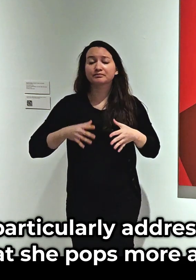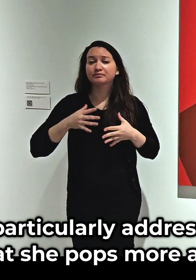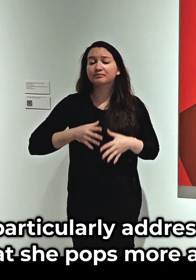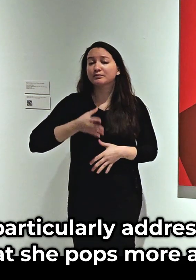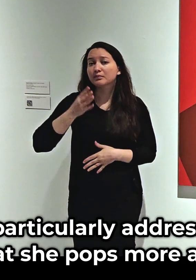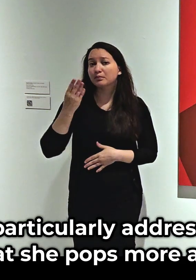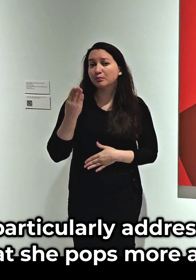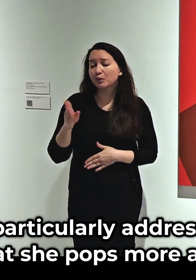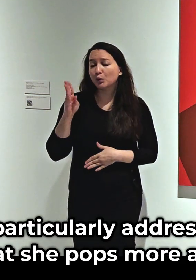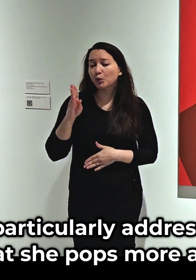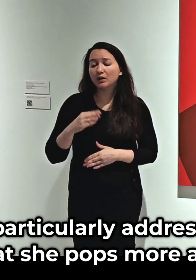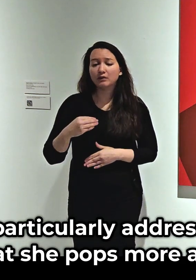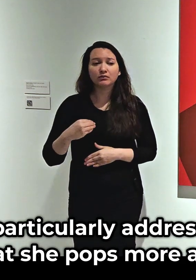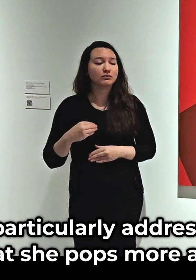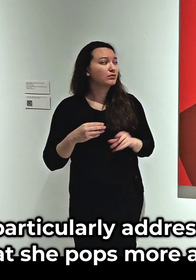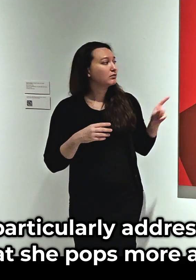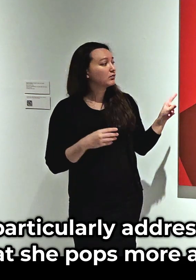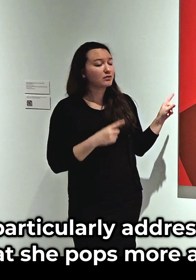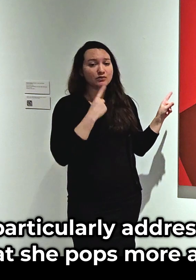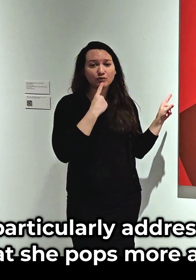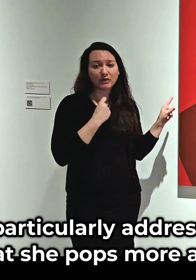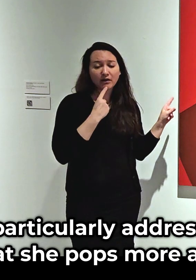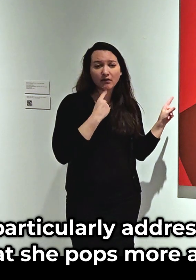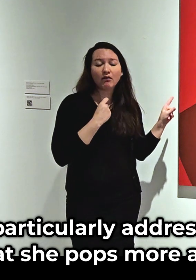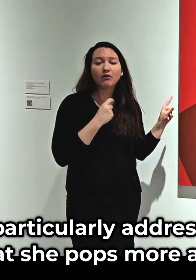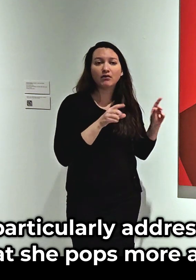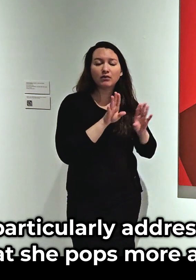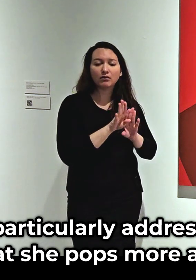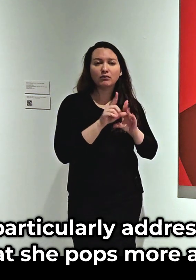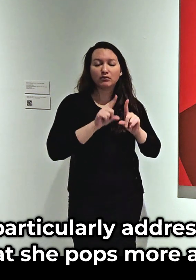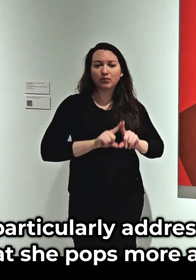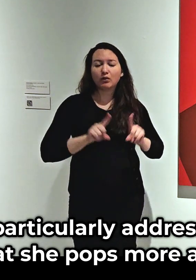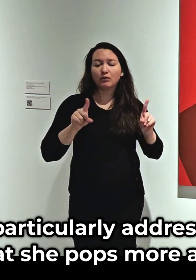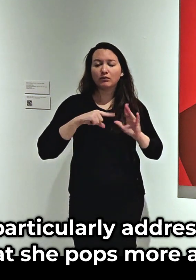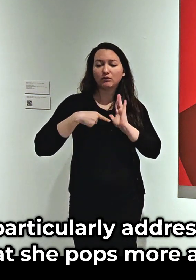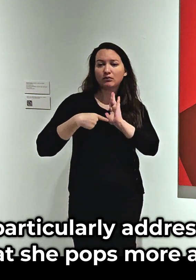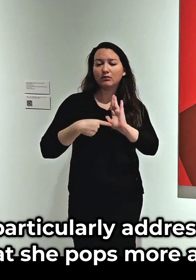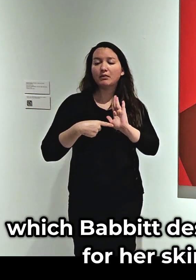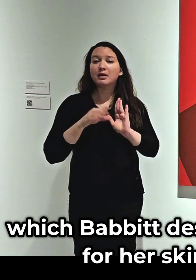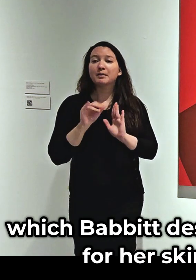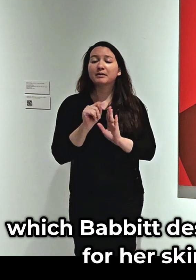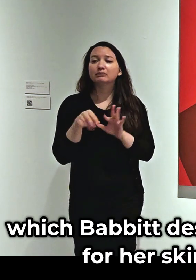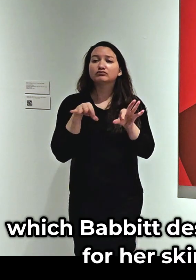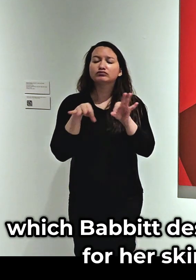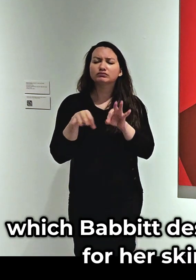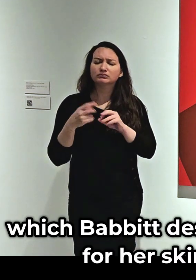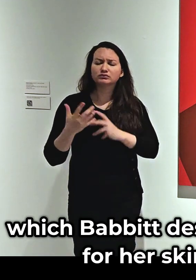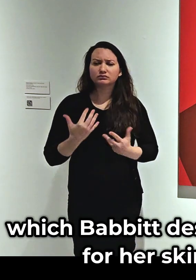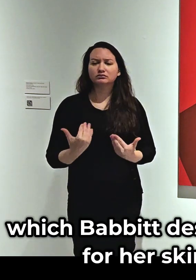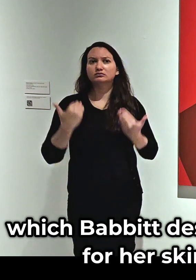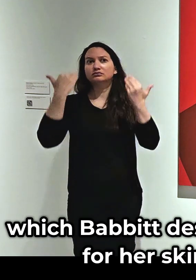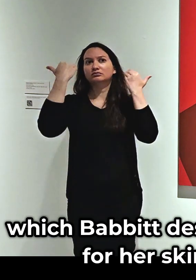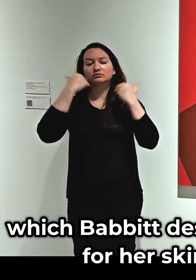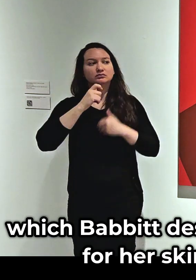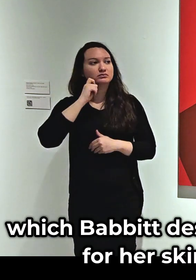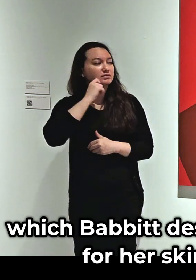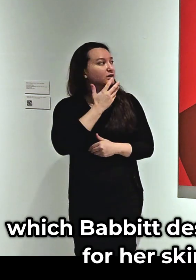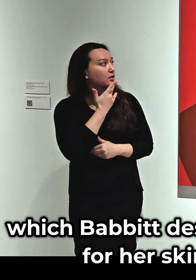dressing Lemonade in blue so that she pops more against the red background, which Babbitt describes as overpowering for her skin